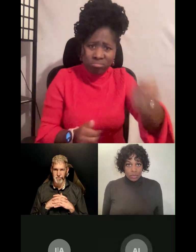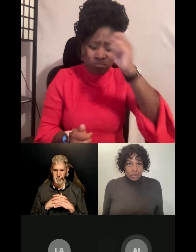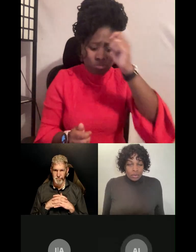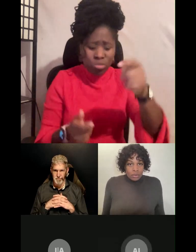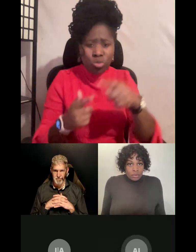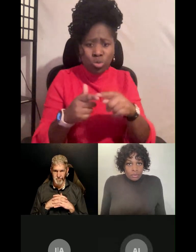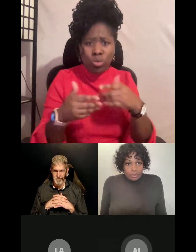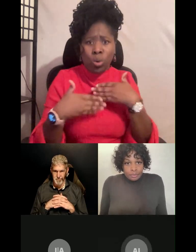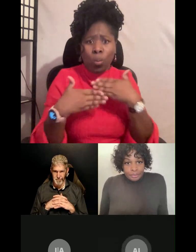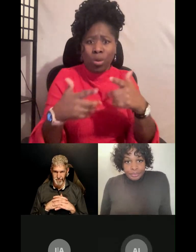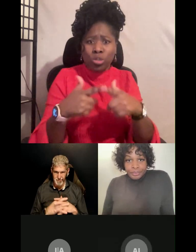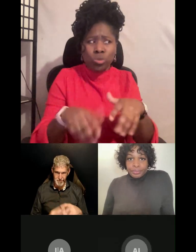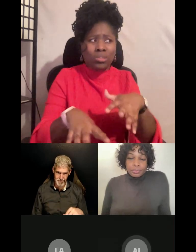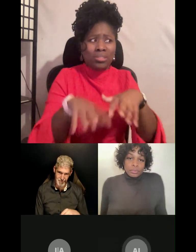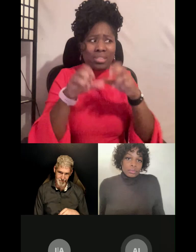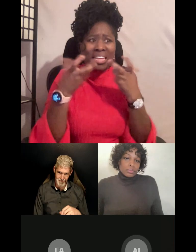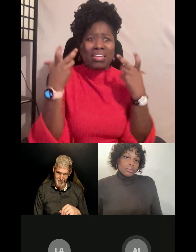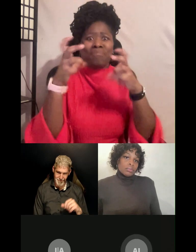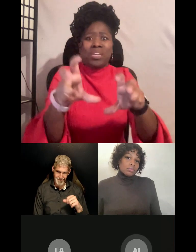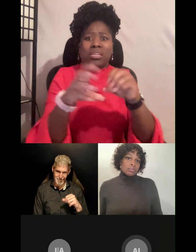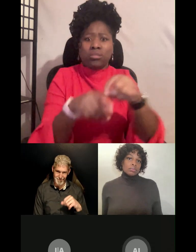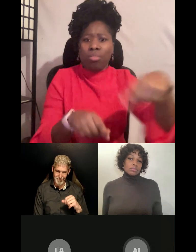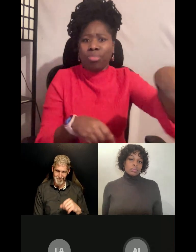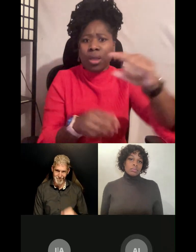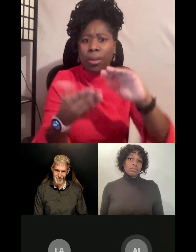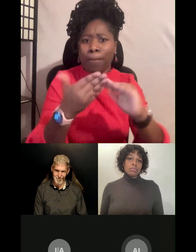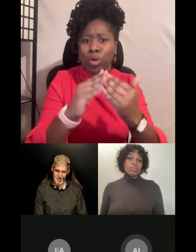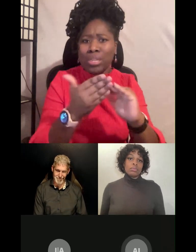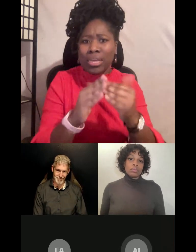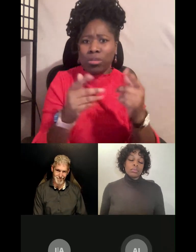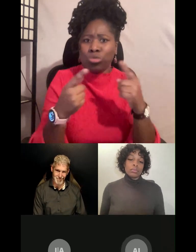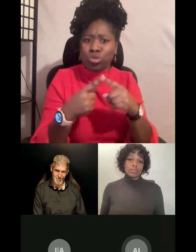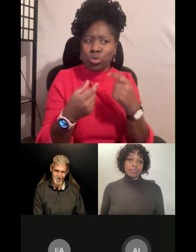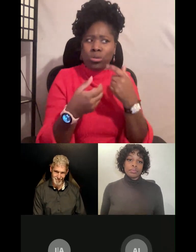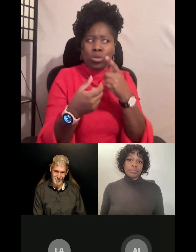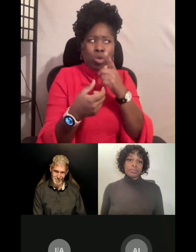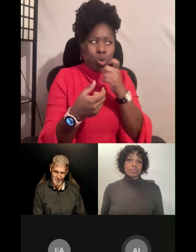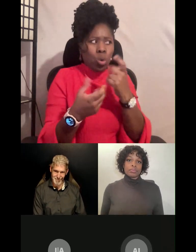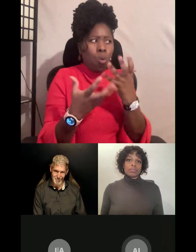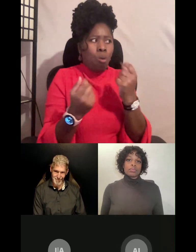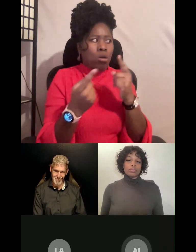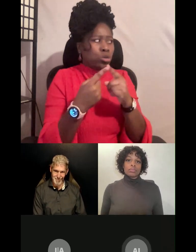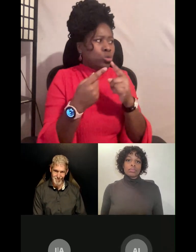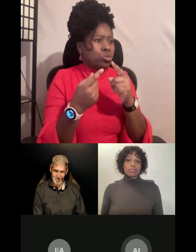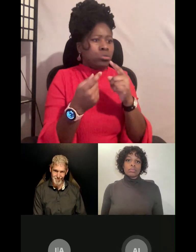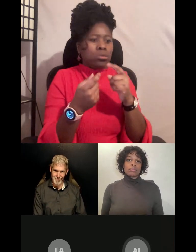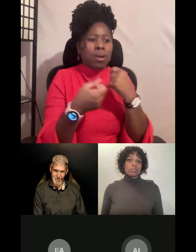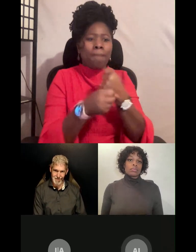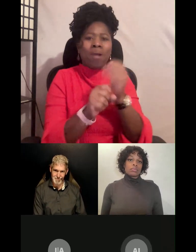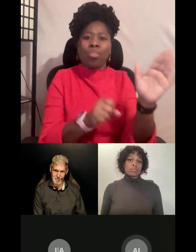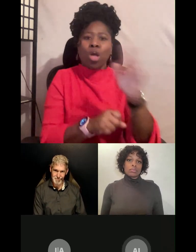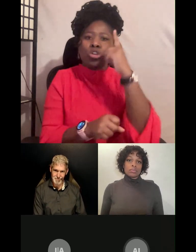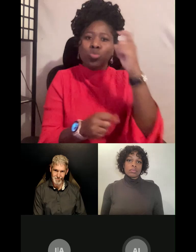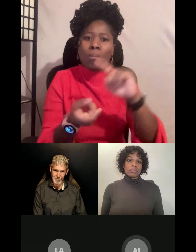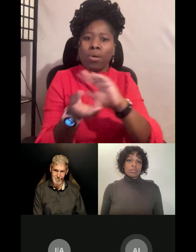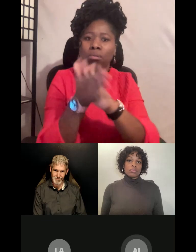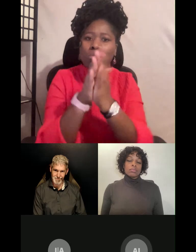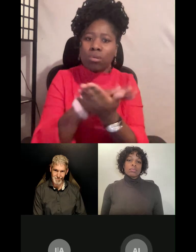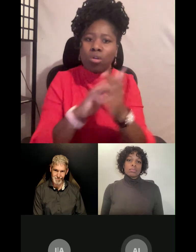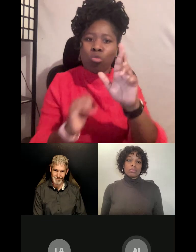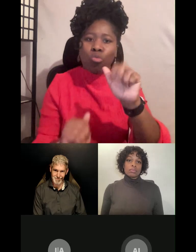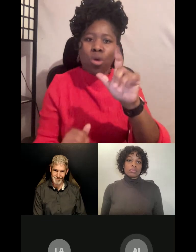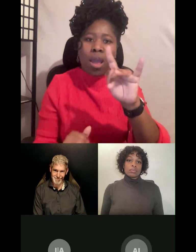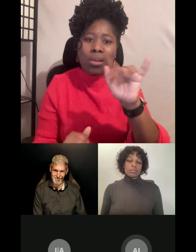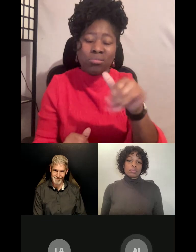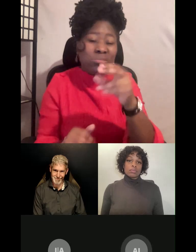you. And that is also a rare opportunity. So hats off to you for having the initiative to invest in yourself and the